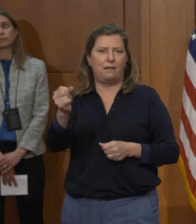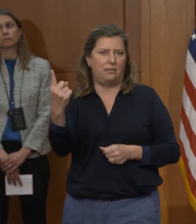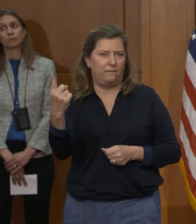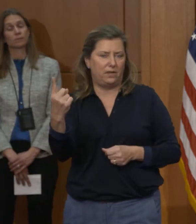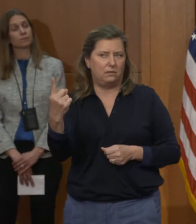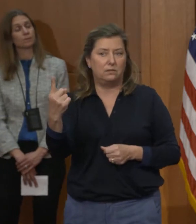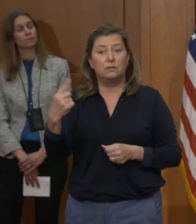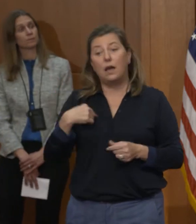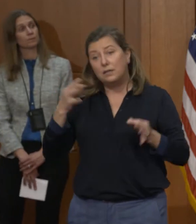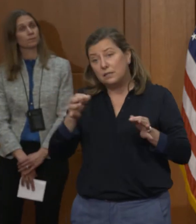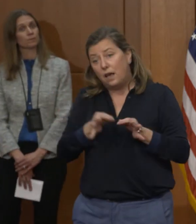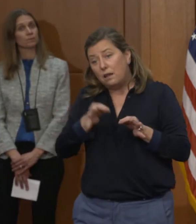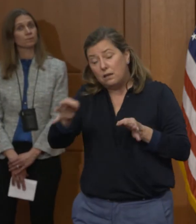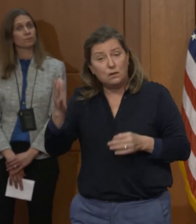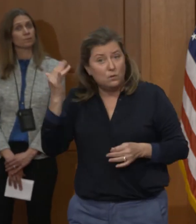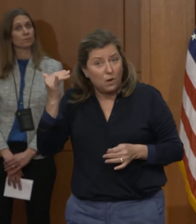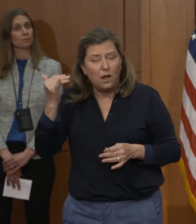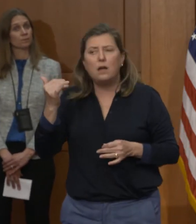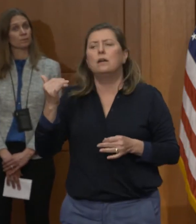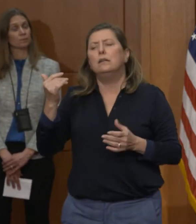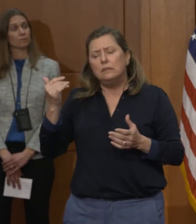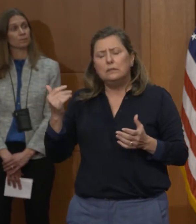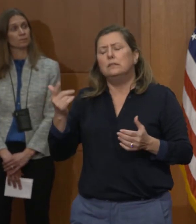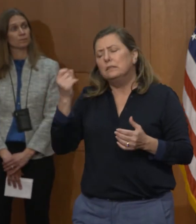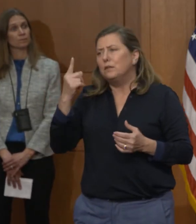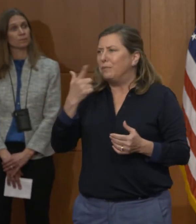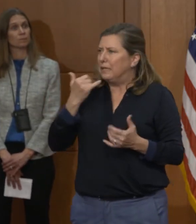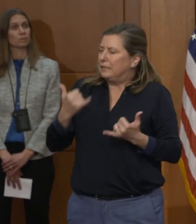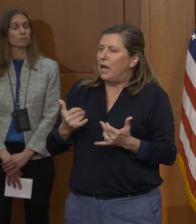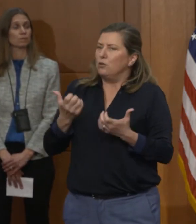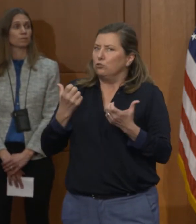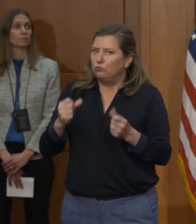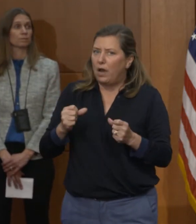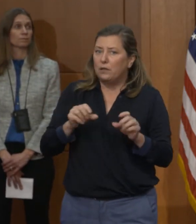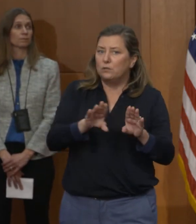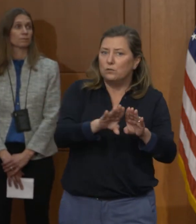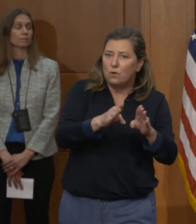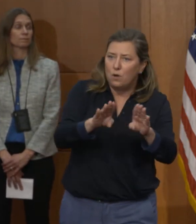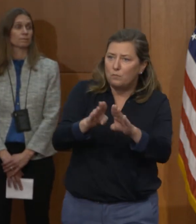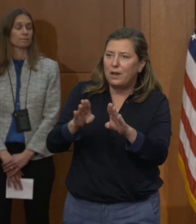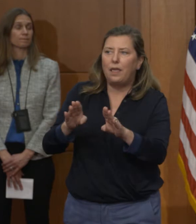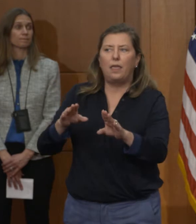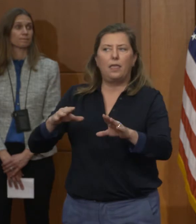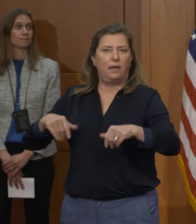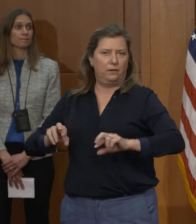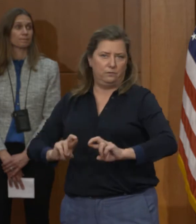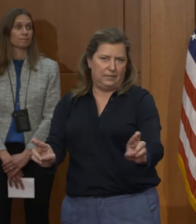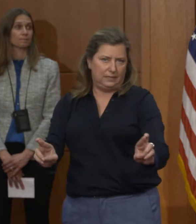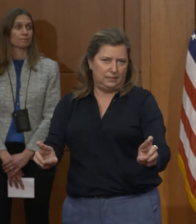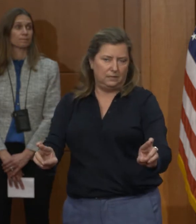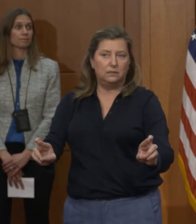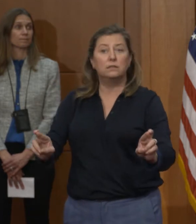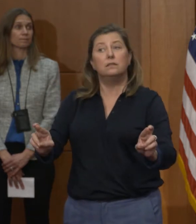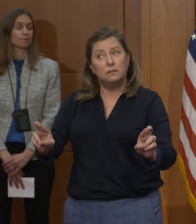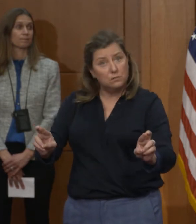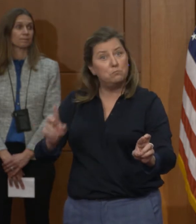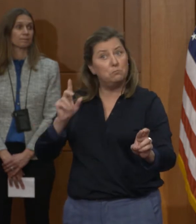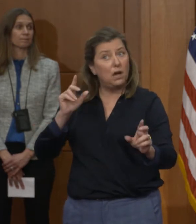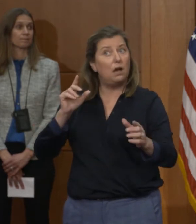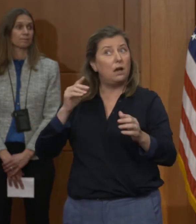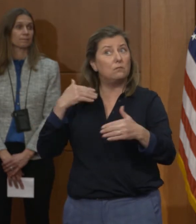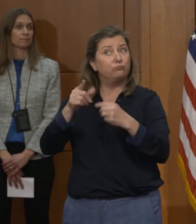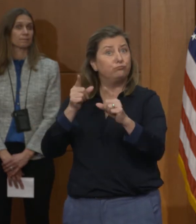we are working toward a time when we can ease some of these restrictions, we are not there yet. But we are moving in that